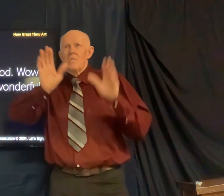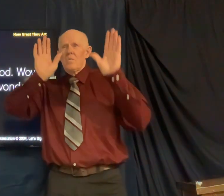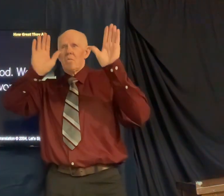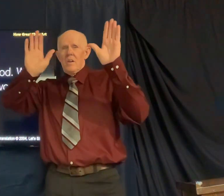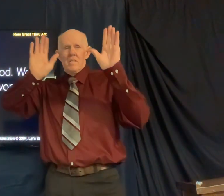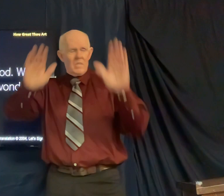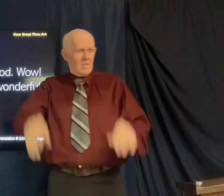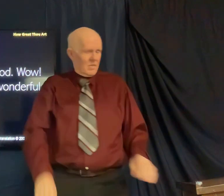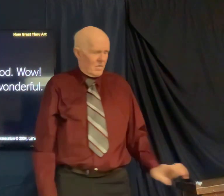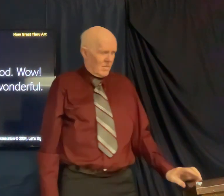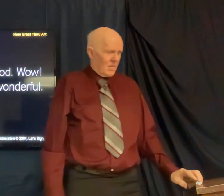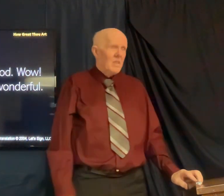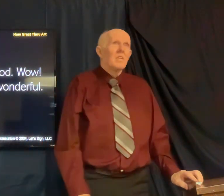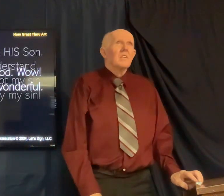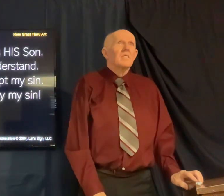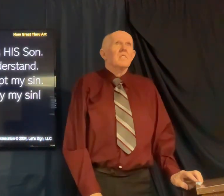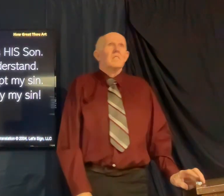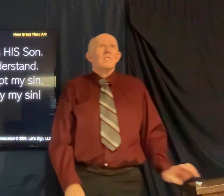truly wonderful.